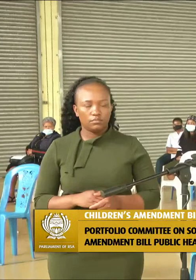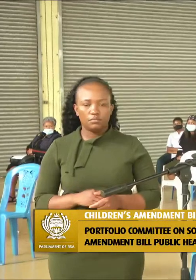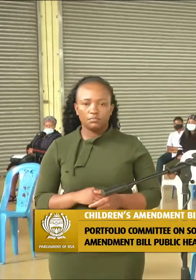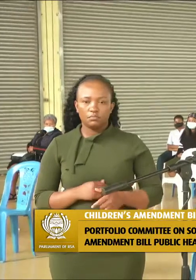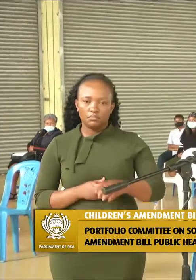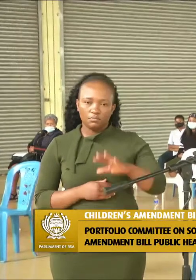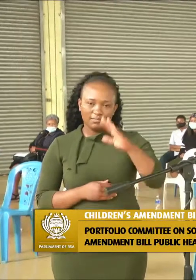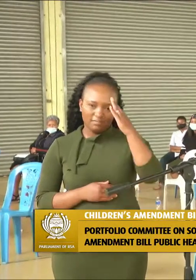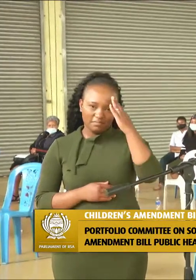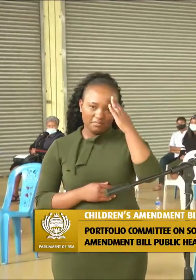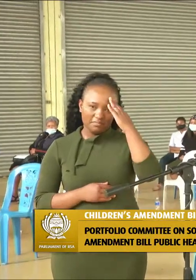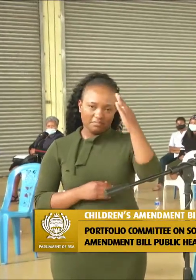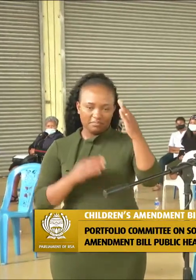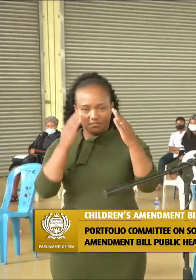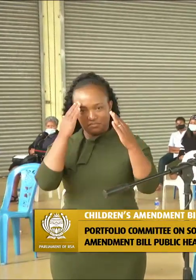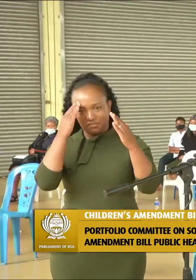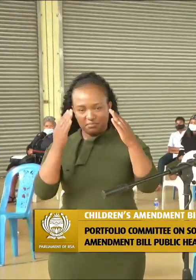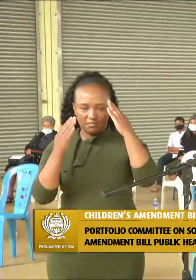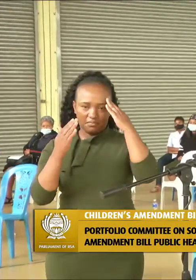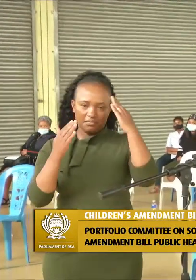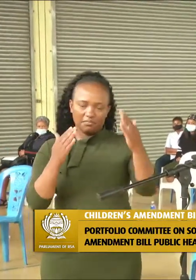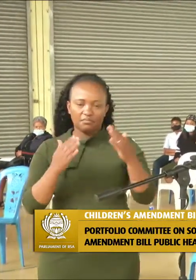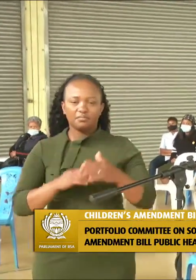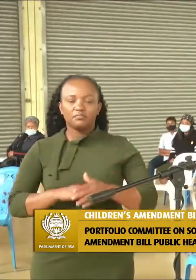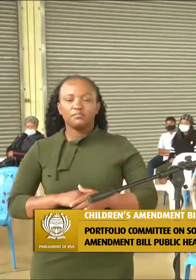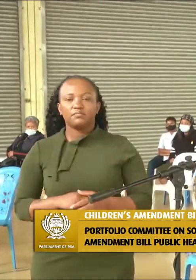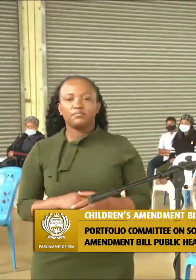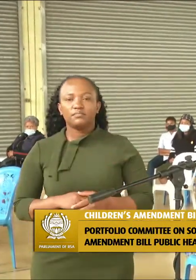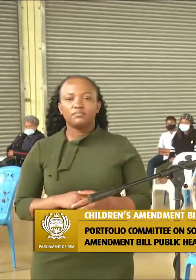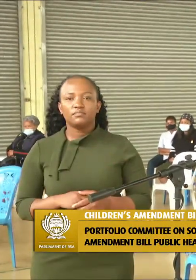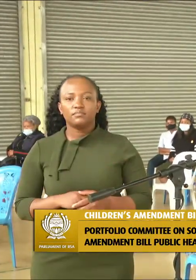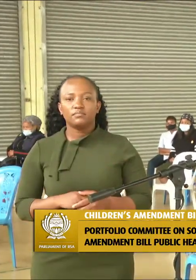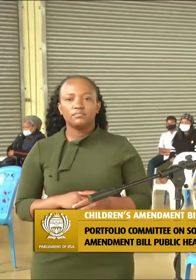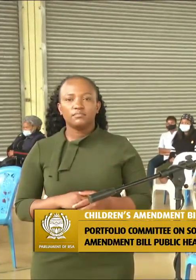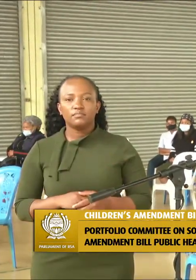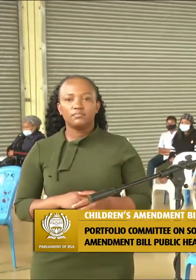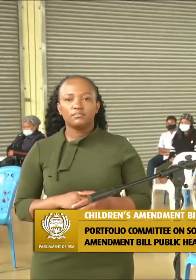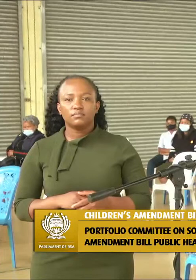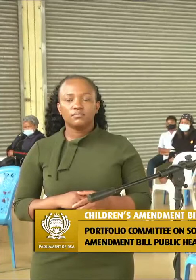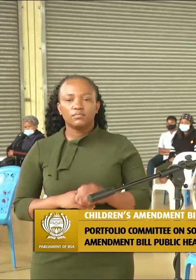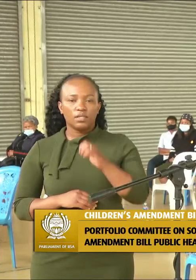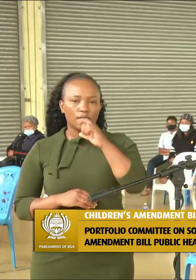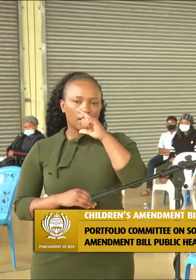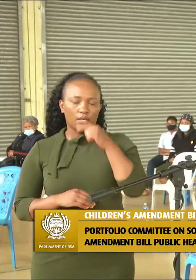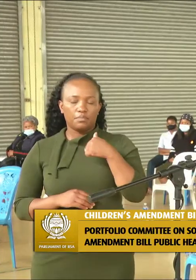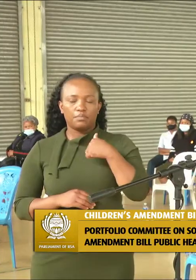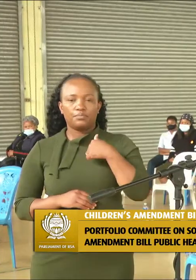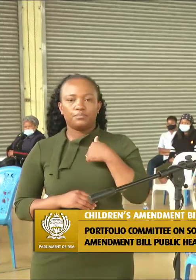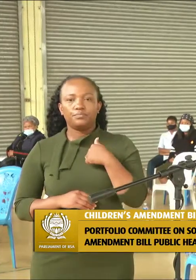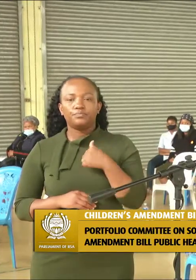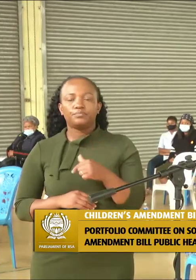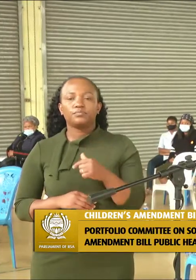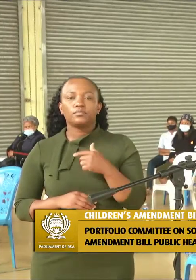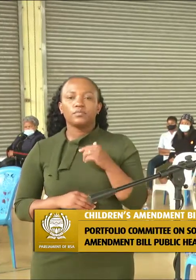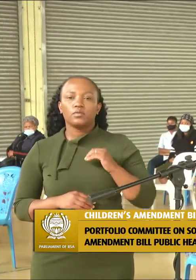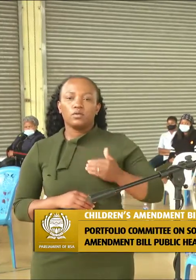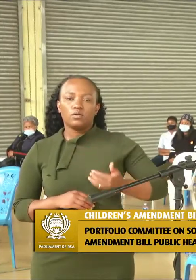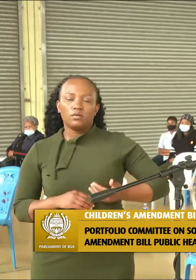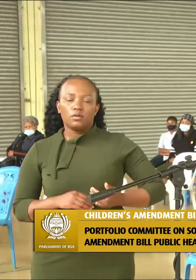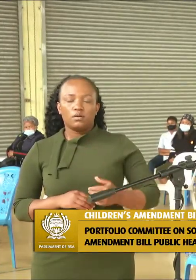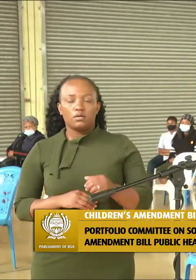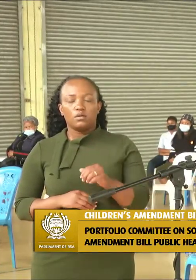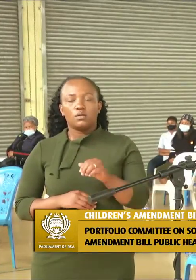Ngiyabingelela. Greetings. Igama lami Mrs. Thabile Mwandla, My name is Mrs.